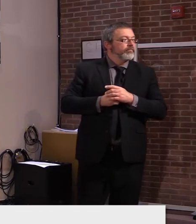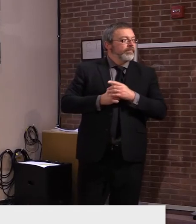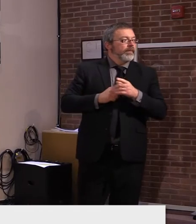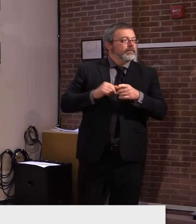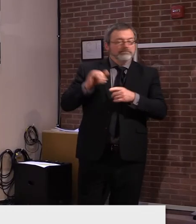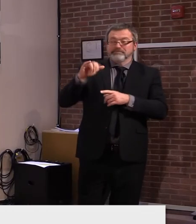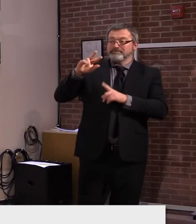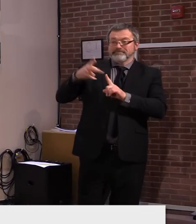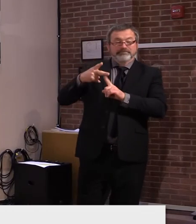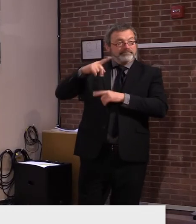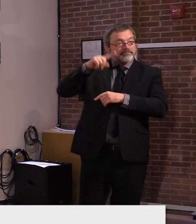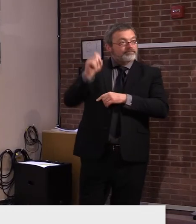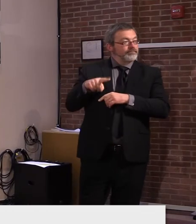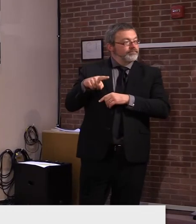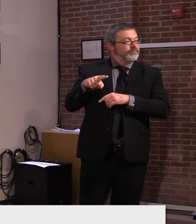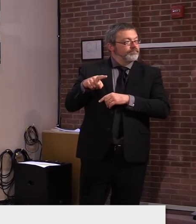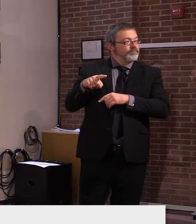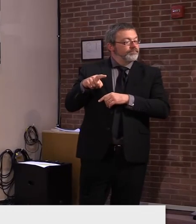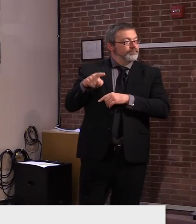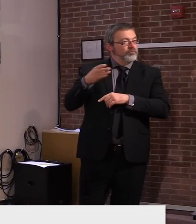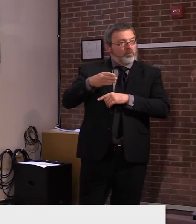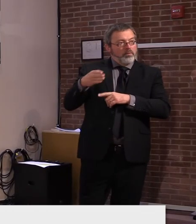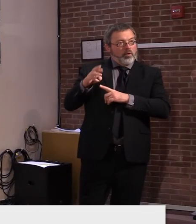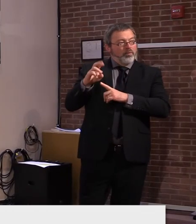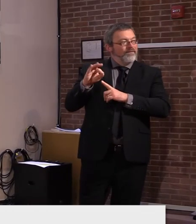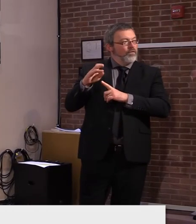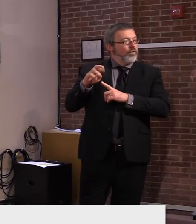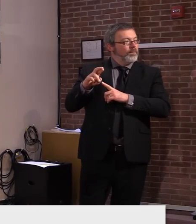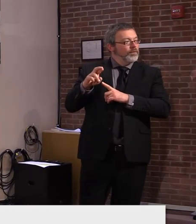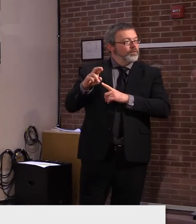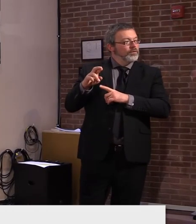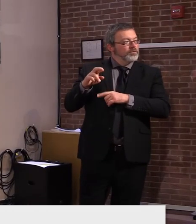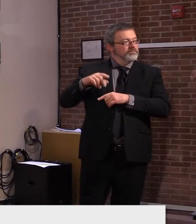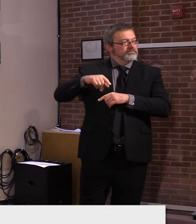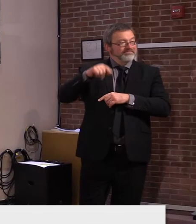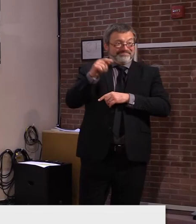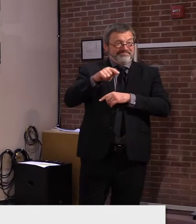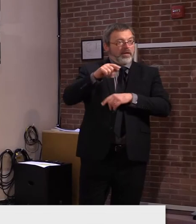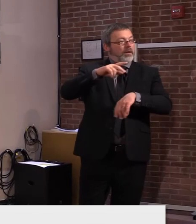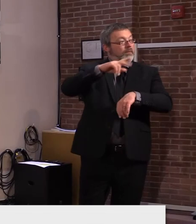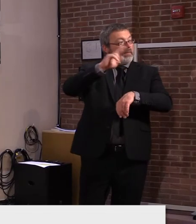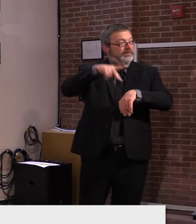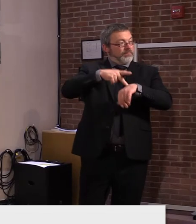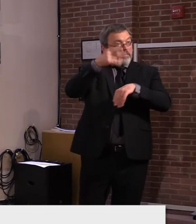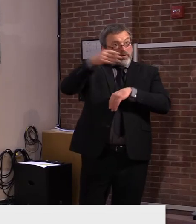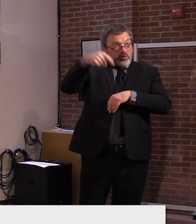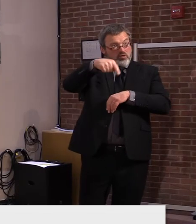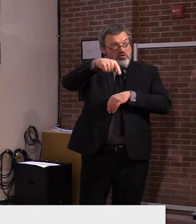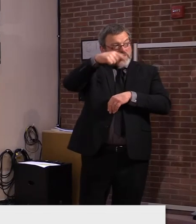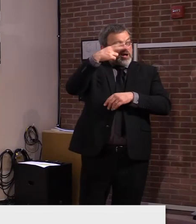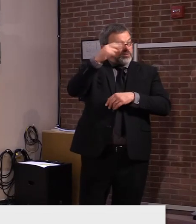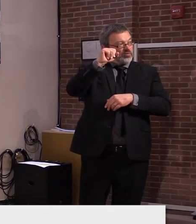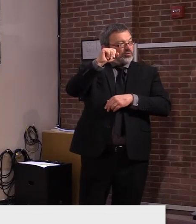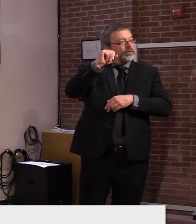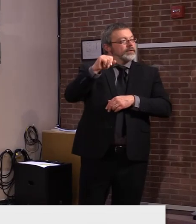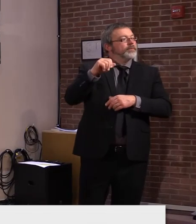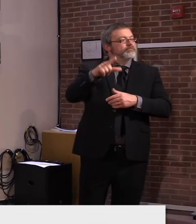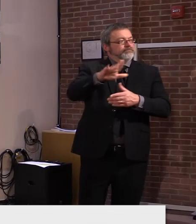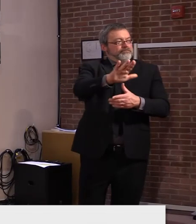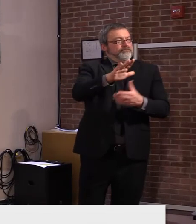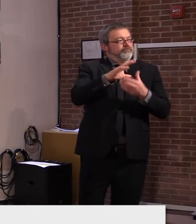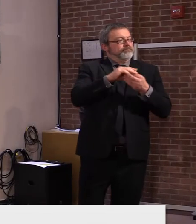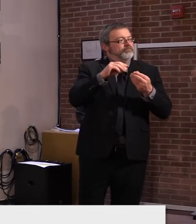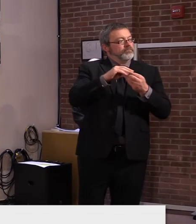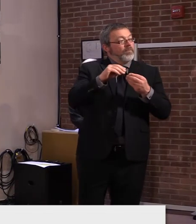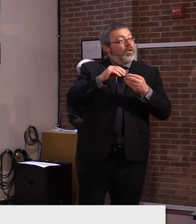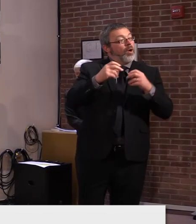part of the issue that was reported by the principal had to do with social media. There were fights